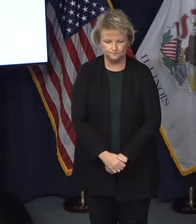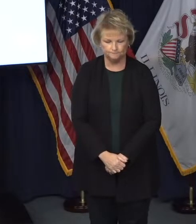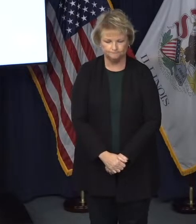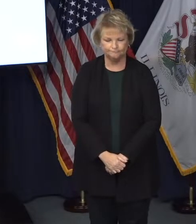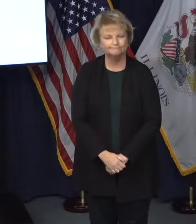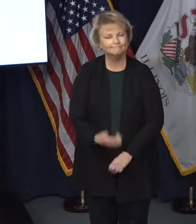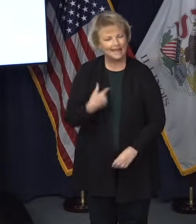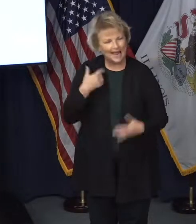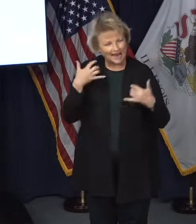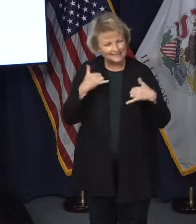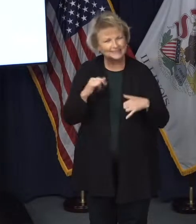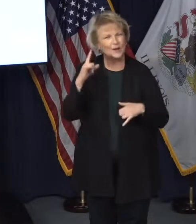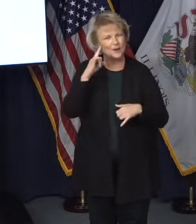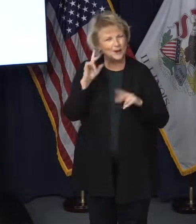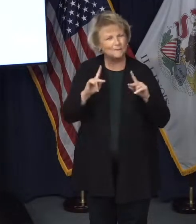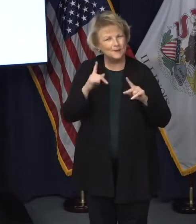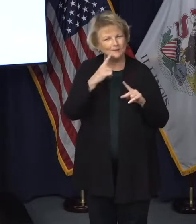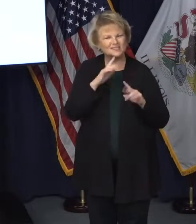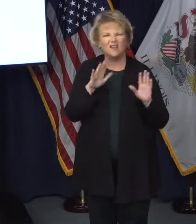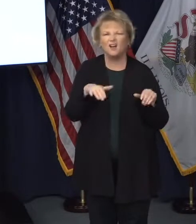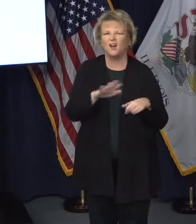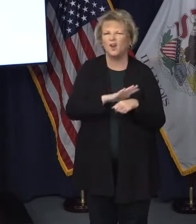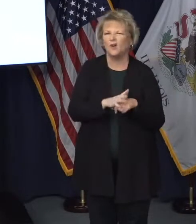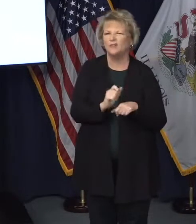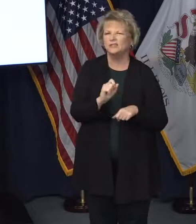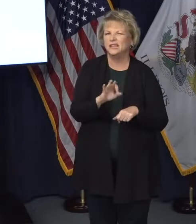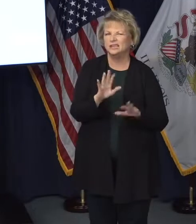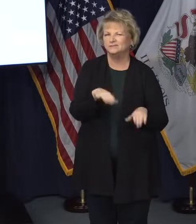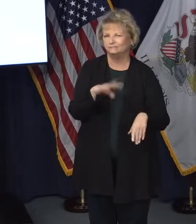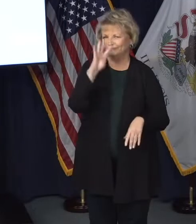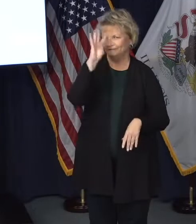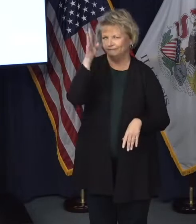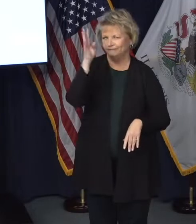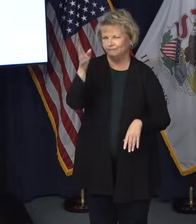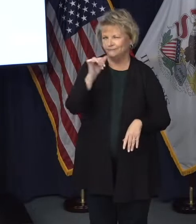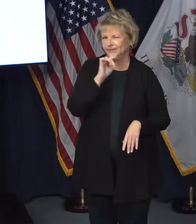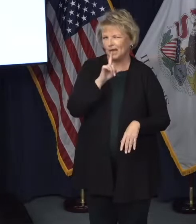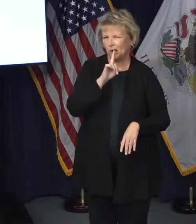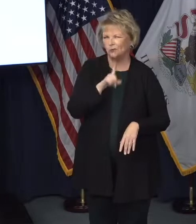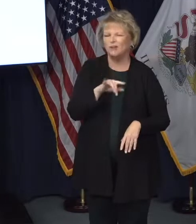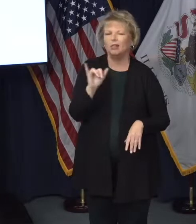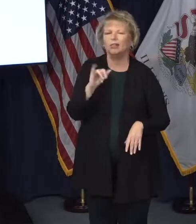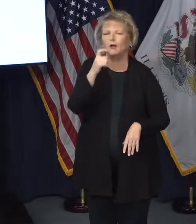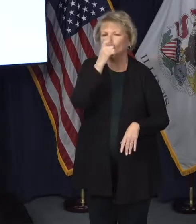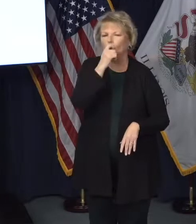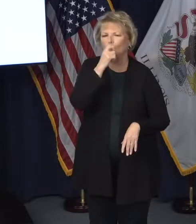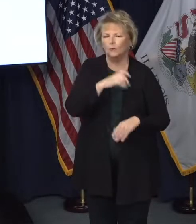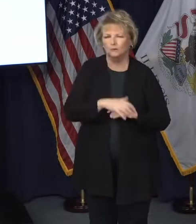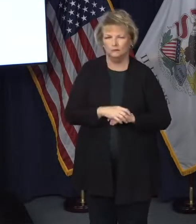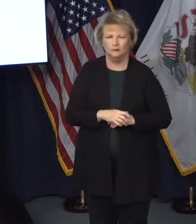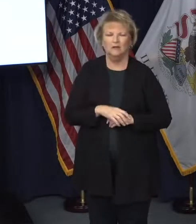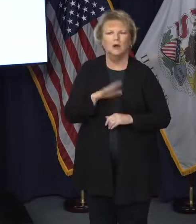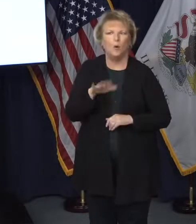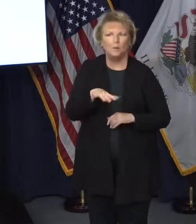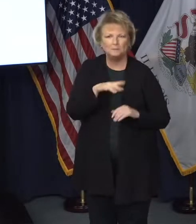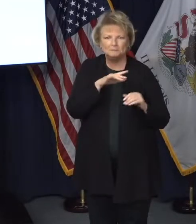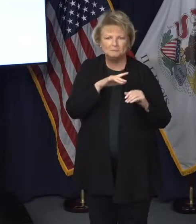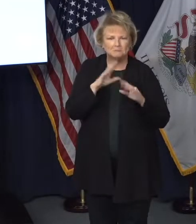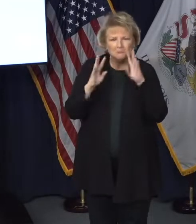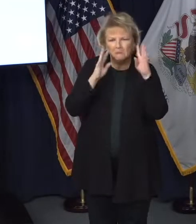I still hear people saying that COVID-19 isn't real, that it's just another cold, or that it's a